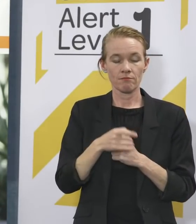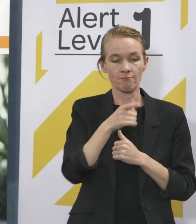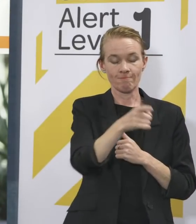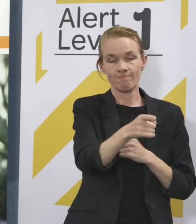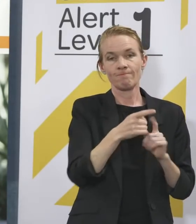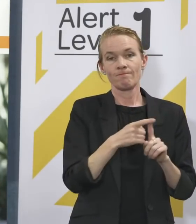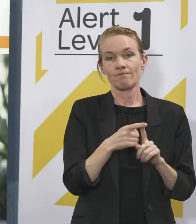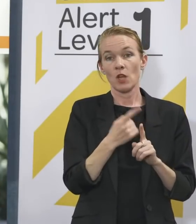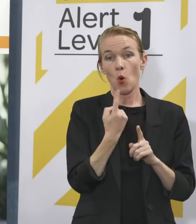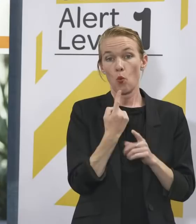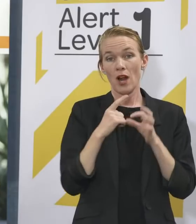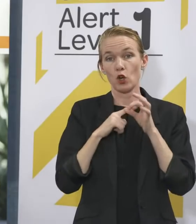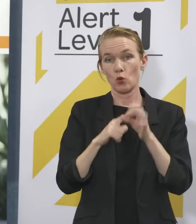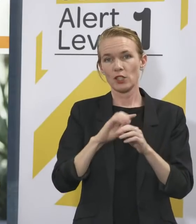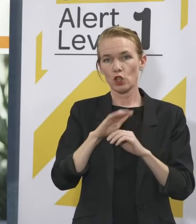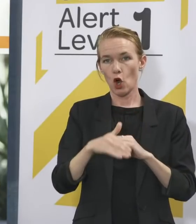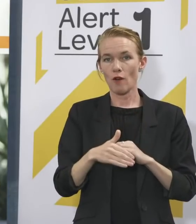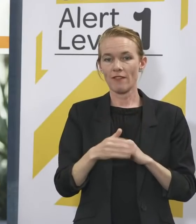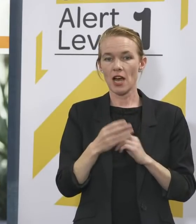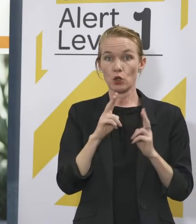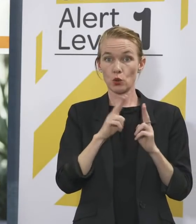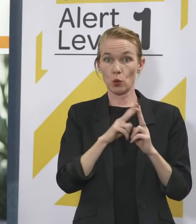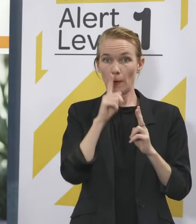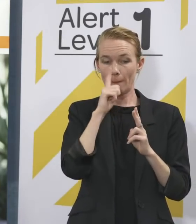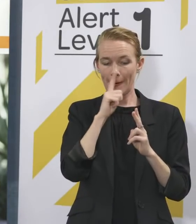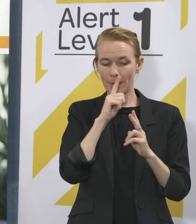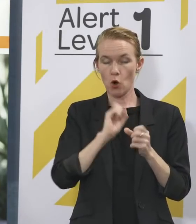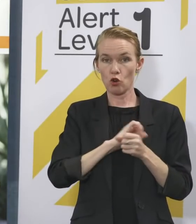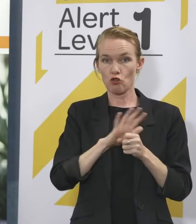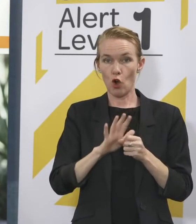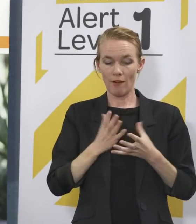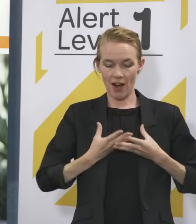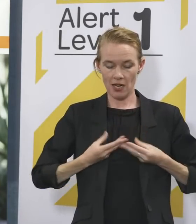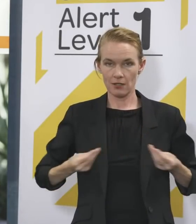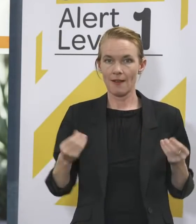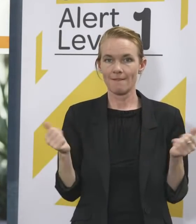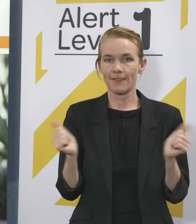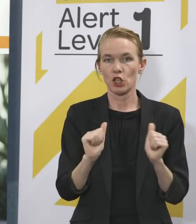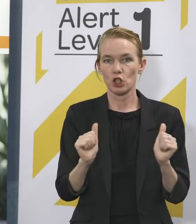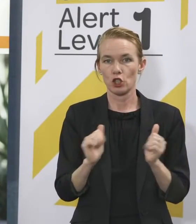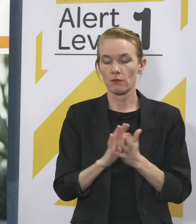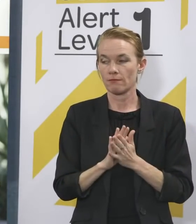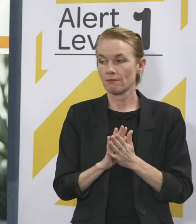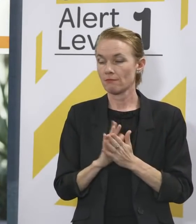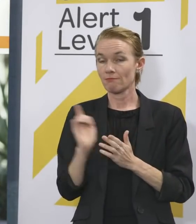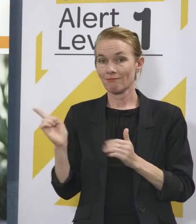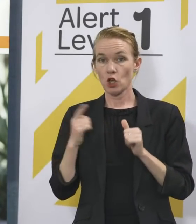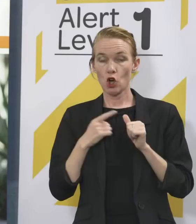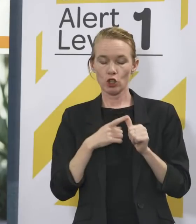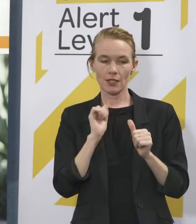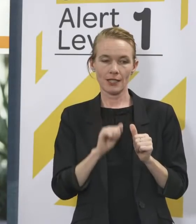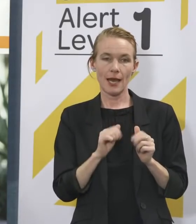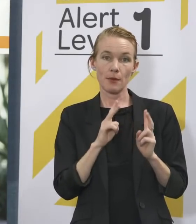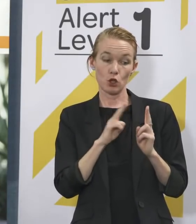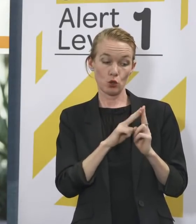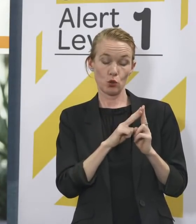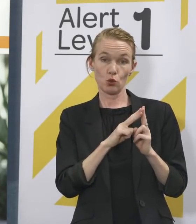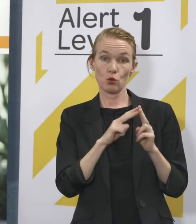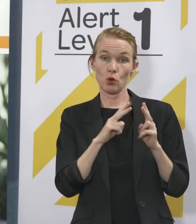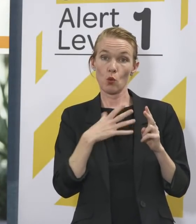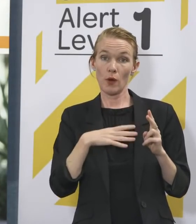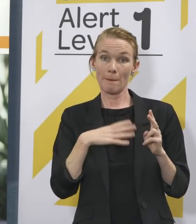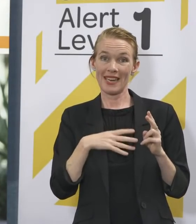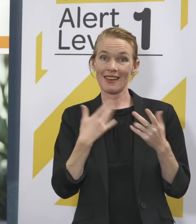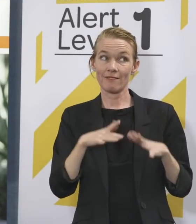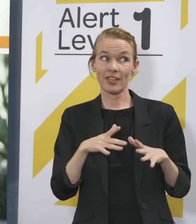two recoveries this week are the 2 women who travelled from the UK who who are considered recovered because they meet the definition of at least